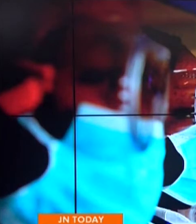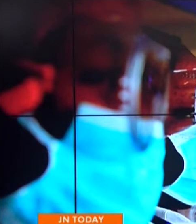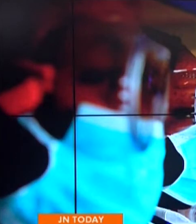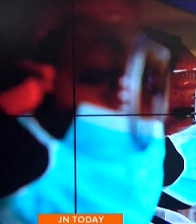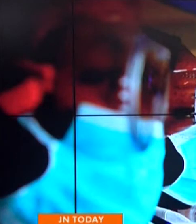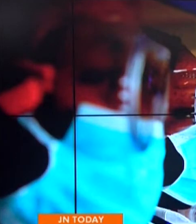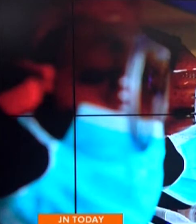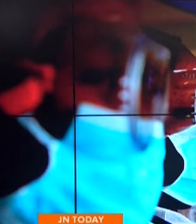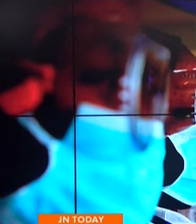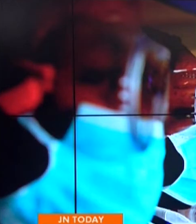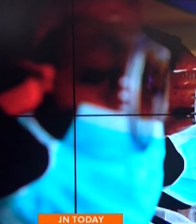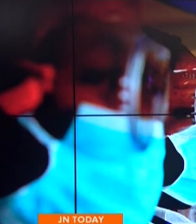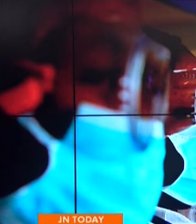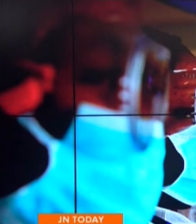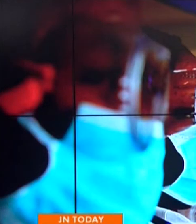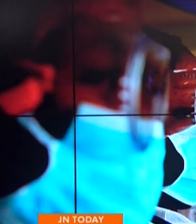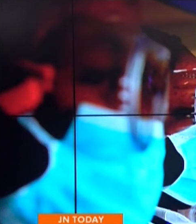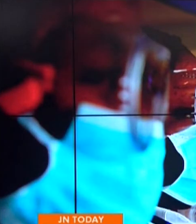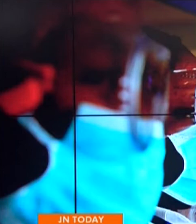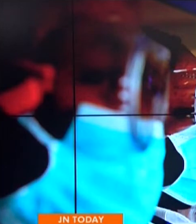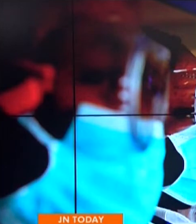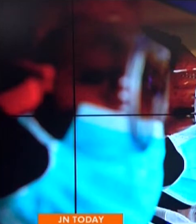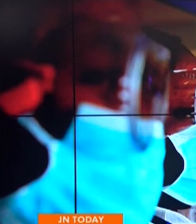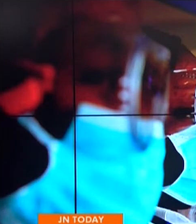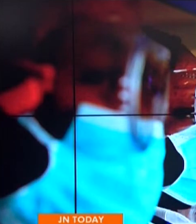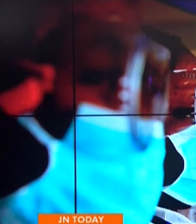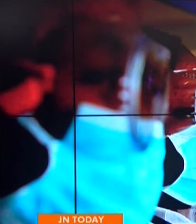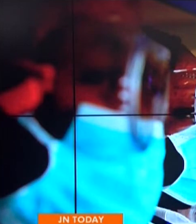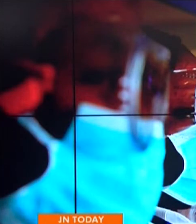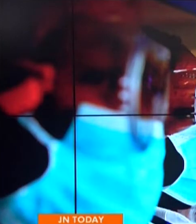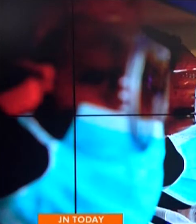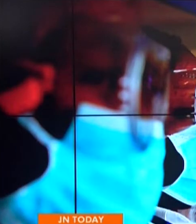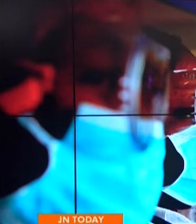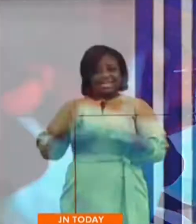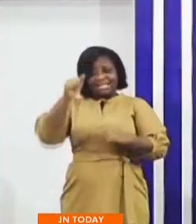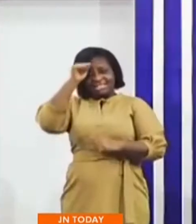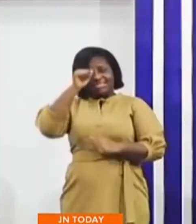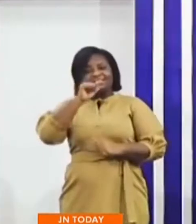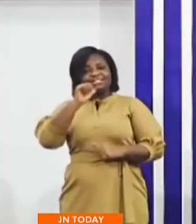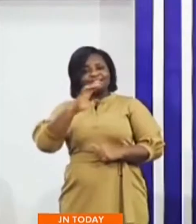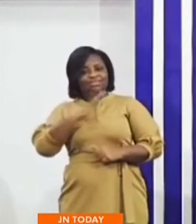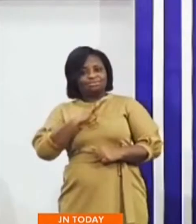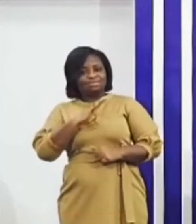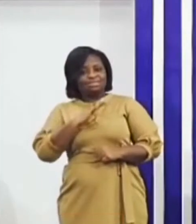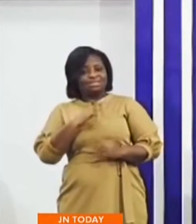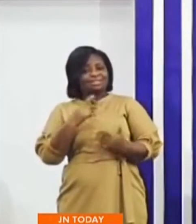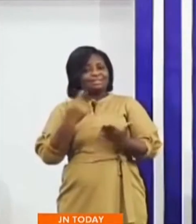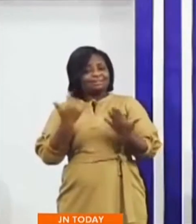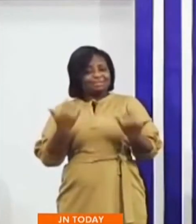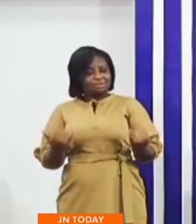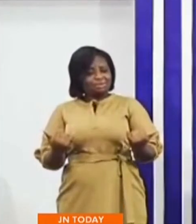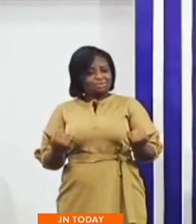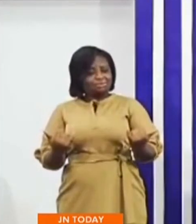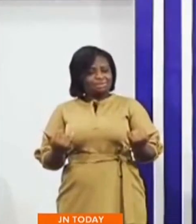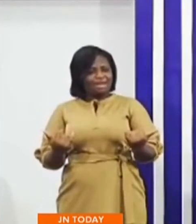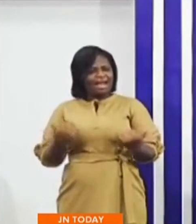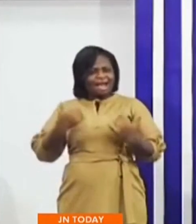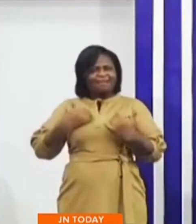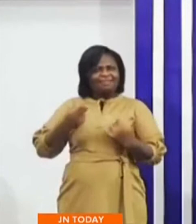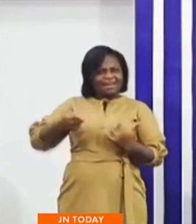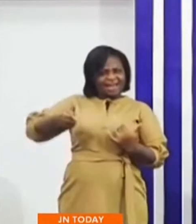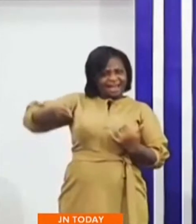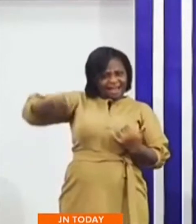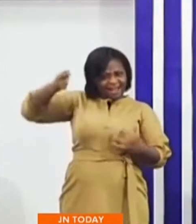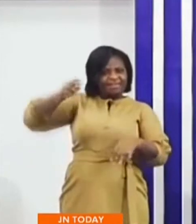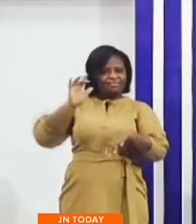outpatient attendance he's warning there could be repercussions this disease say that it has a high infection